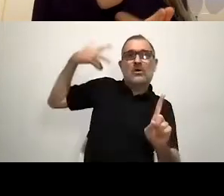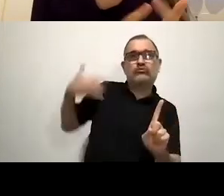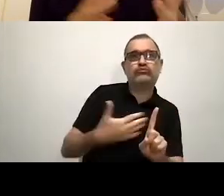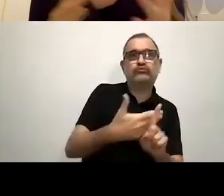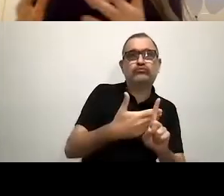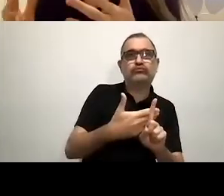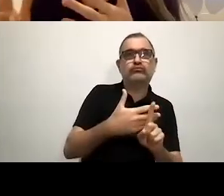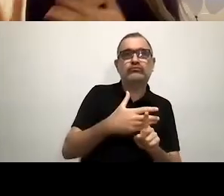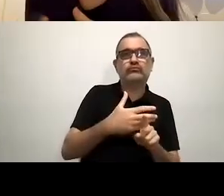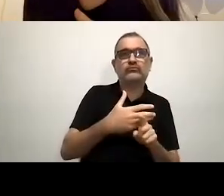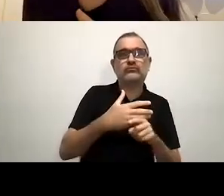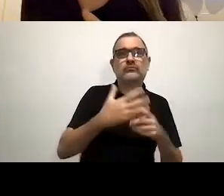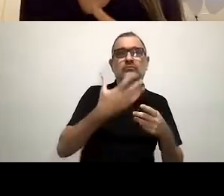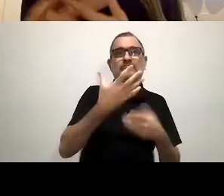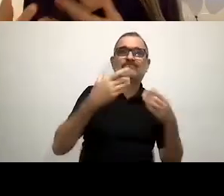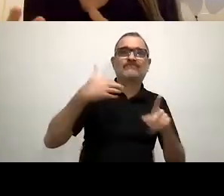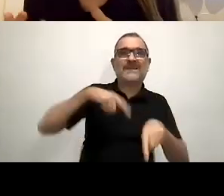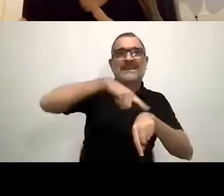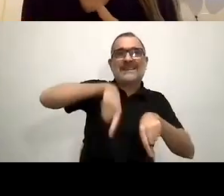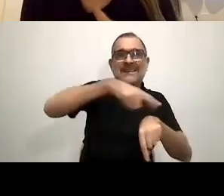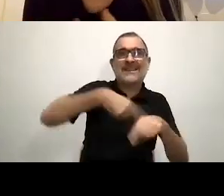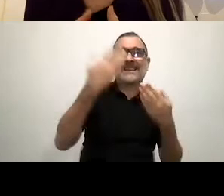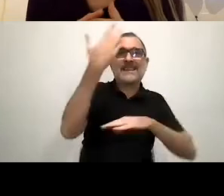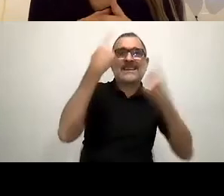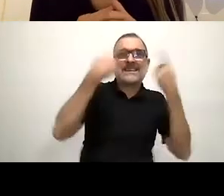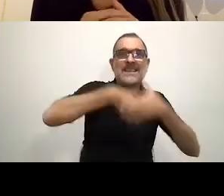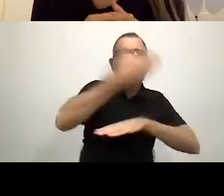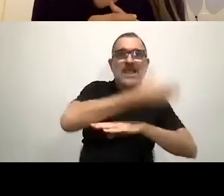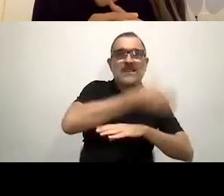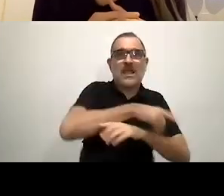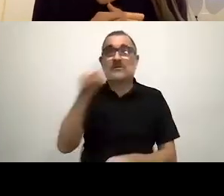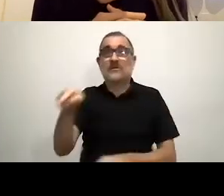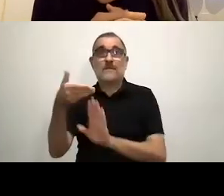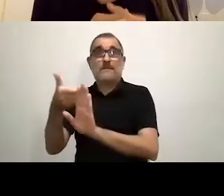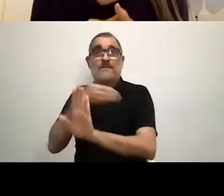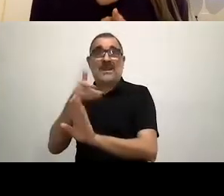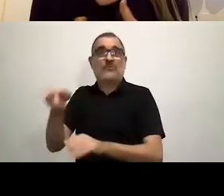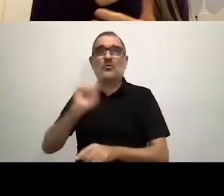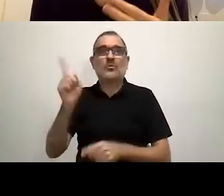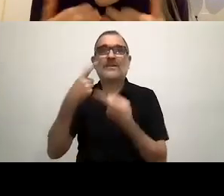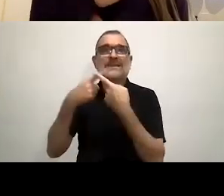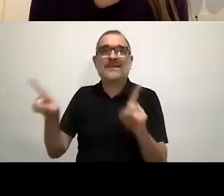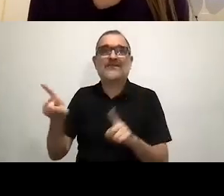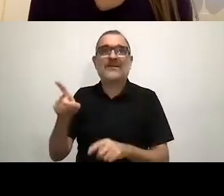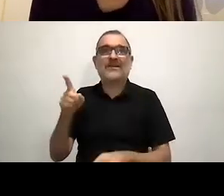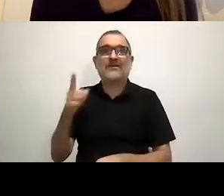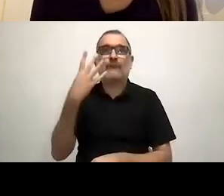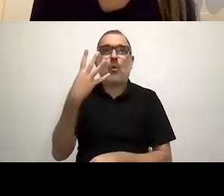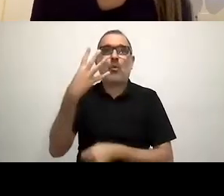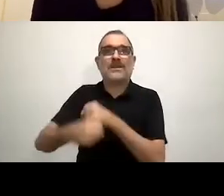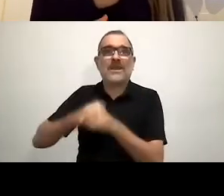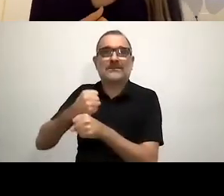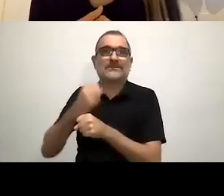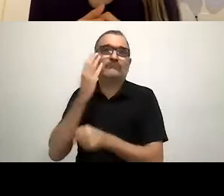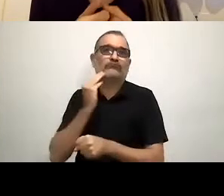And in pre-accreditation, that's 4 years of experience. And the next essential